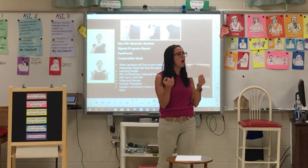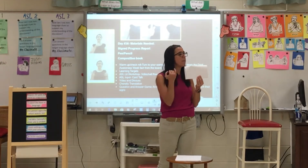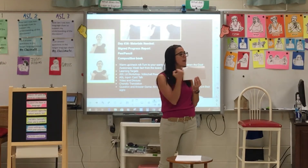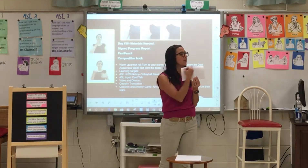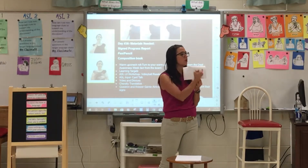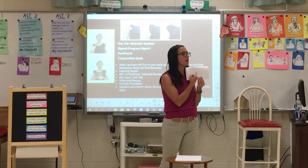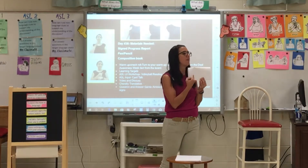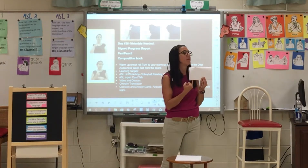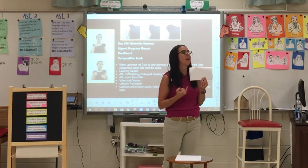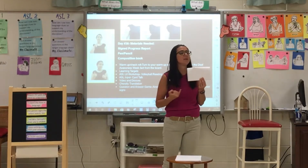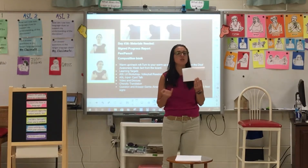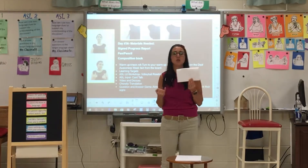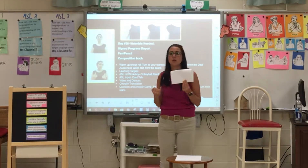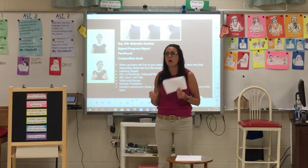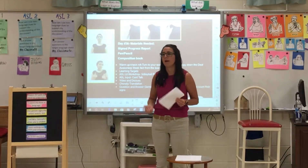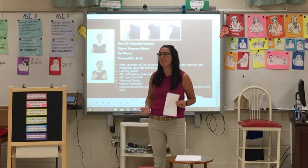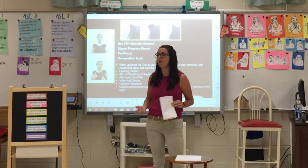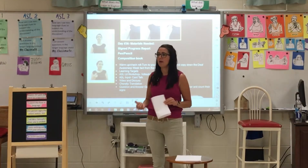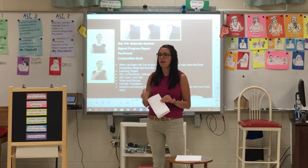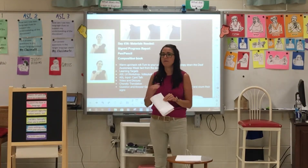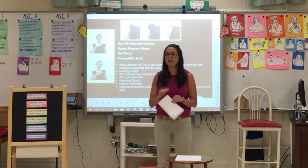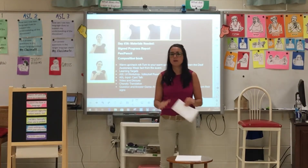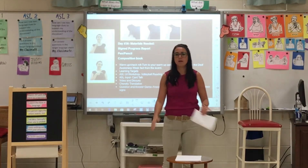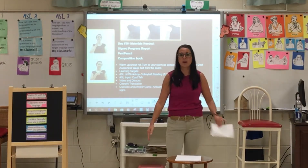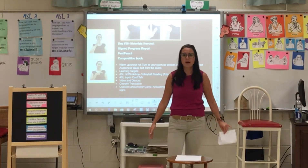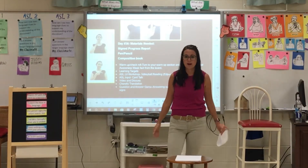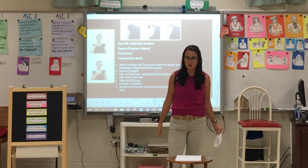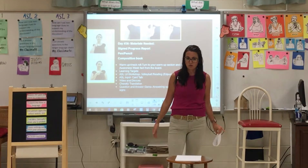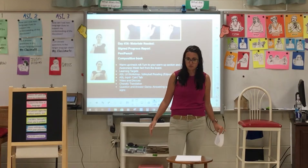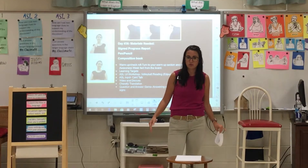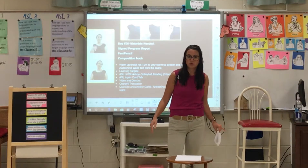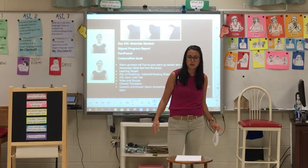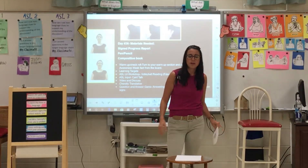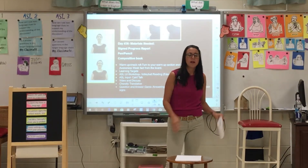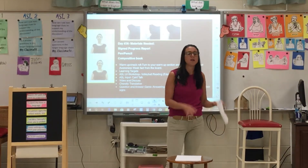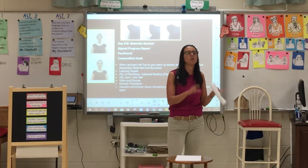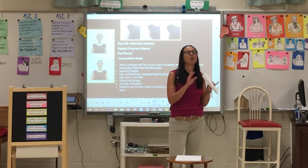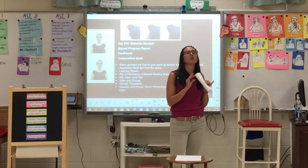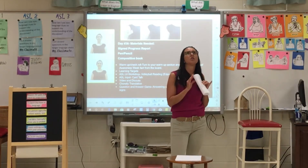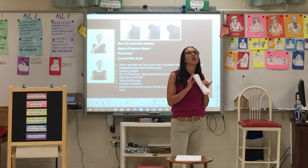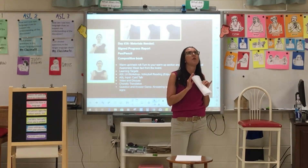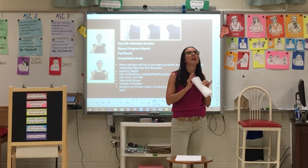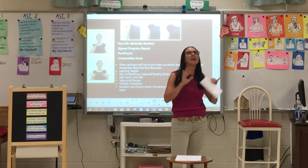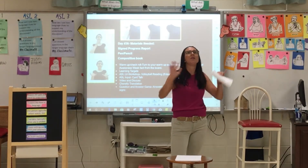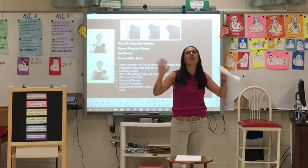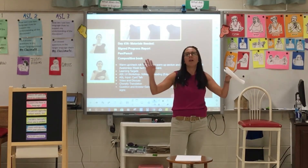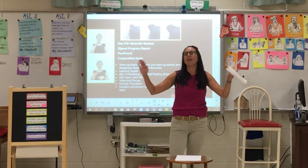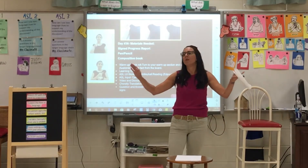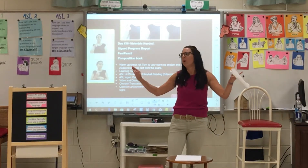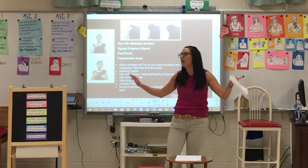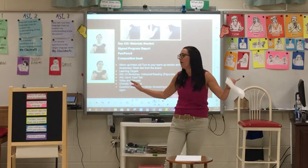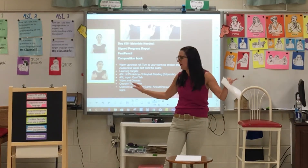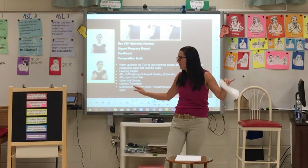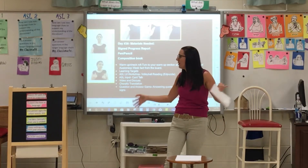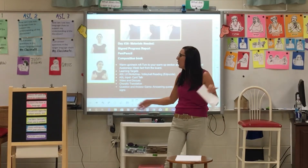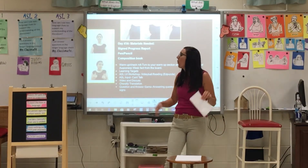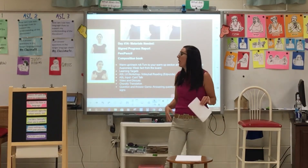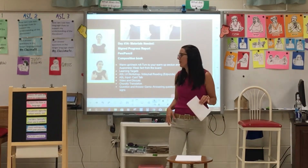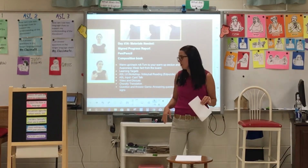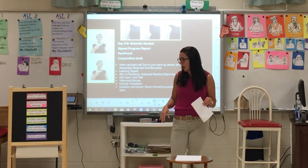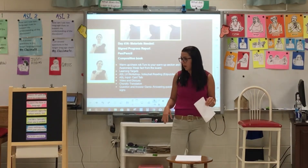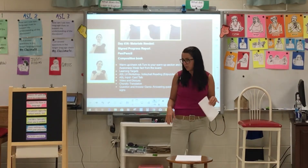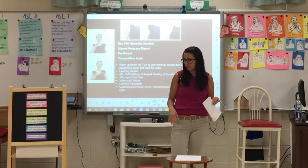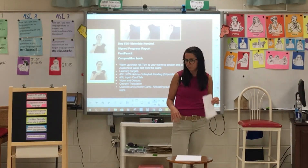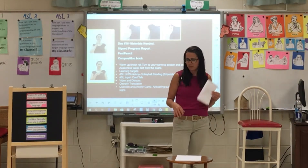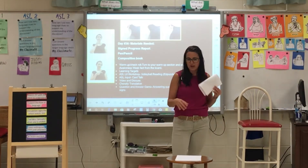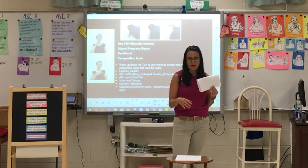going to draw a picture of a place that you want to go. Like if you didn't have to be here right now, and you wanted to just go anywhere in the world, where